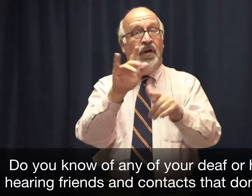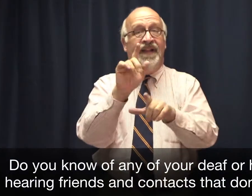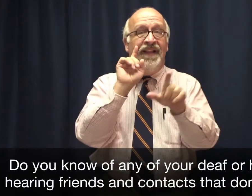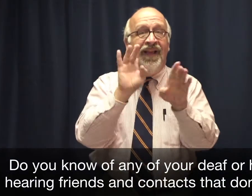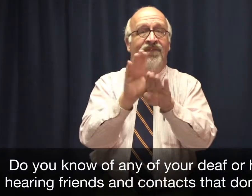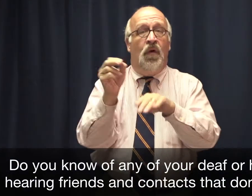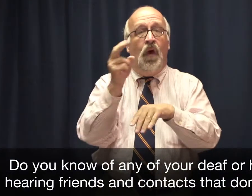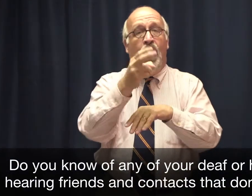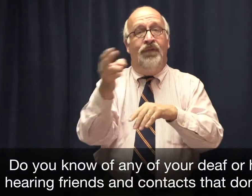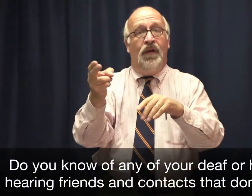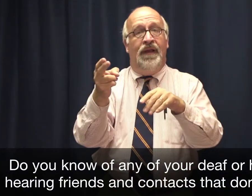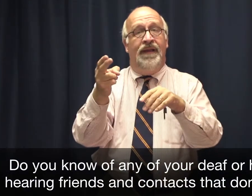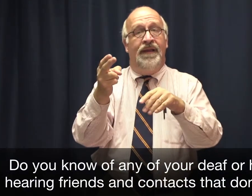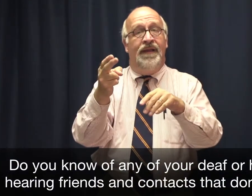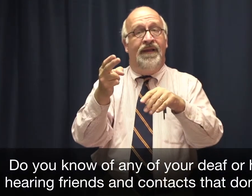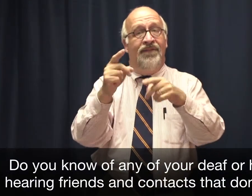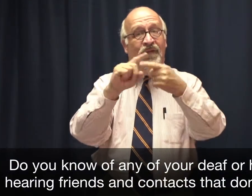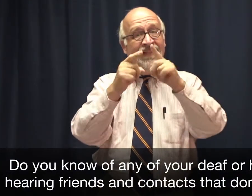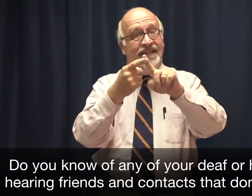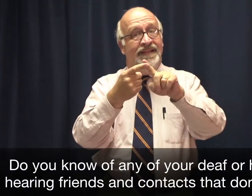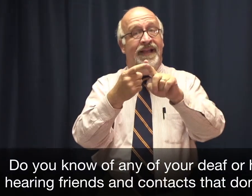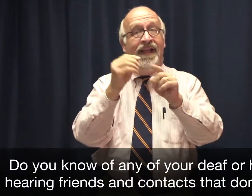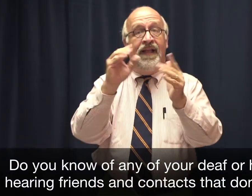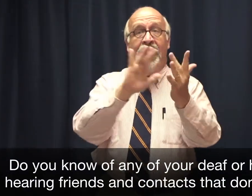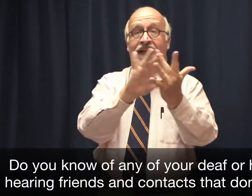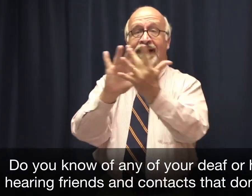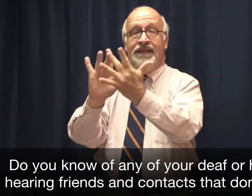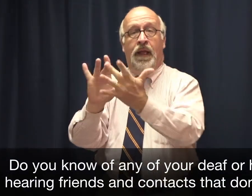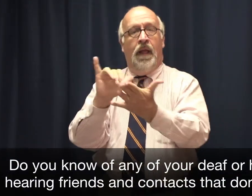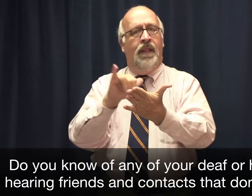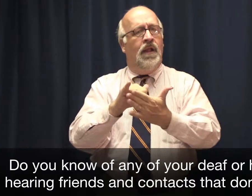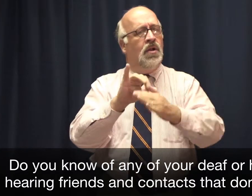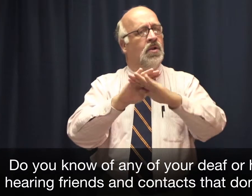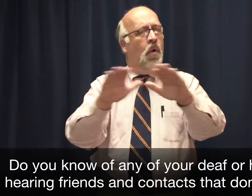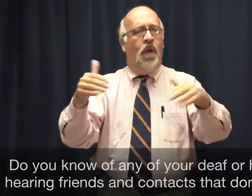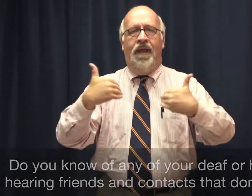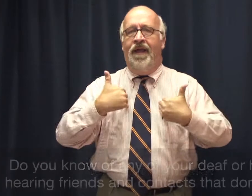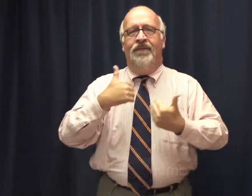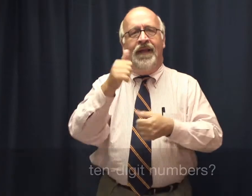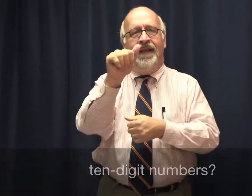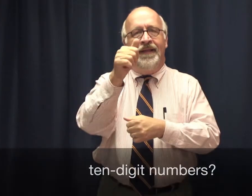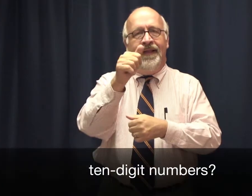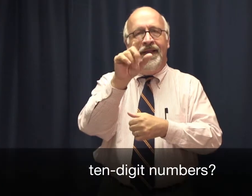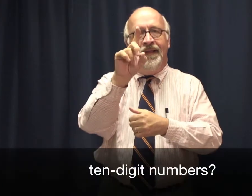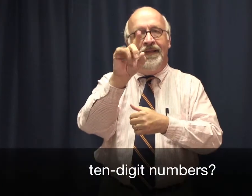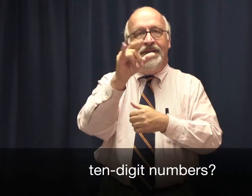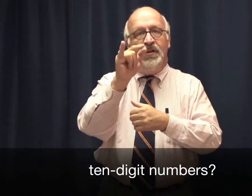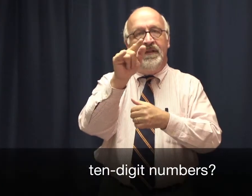of any deaf or hard of hearing friends and contacts that don't have 10-digit numbers?